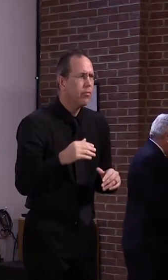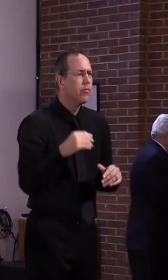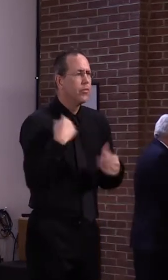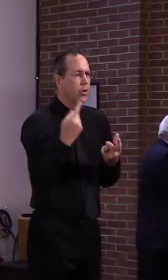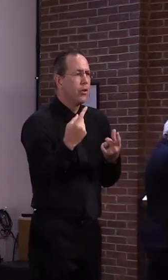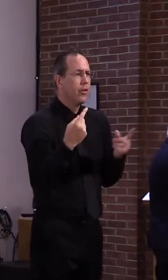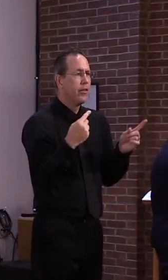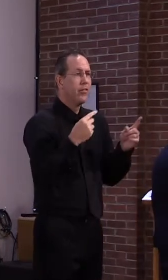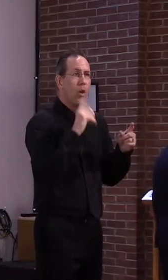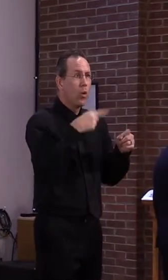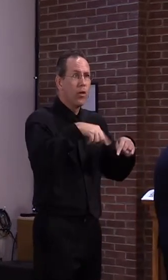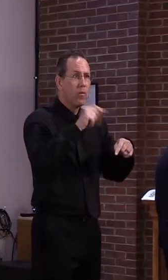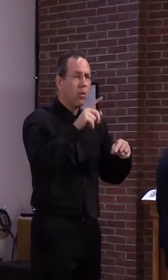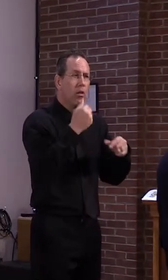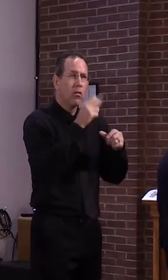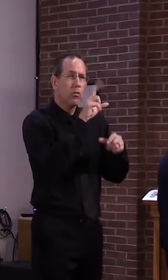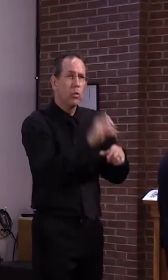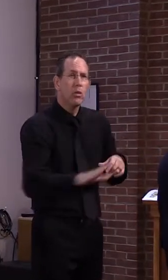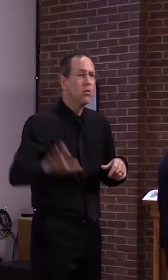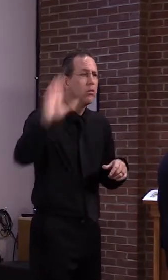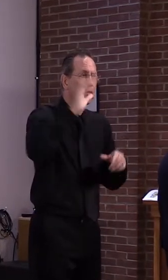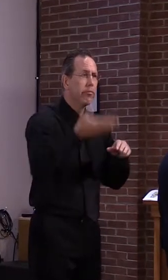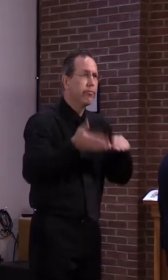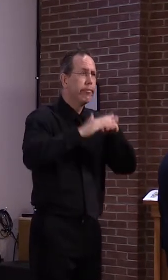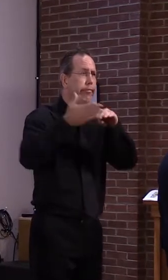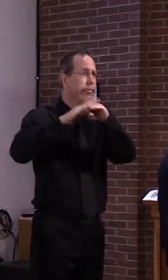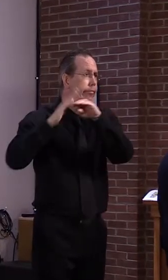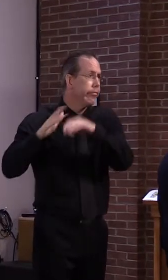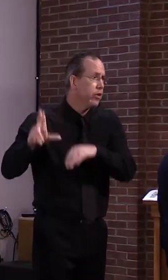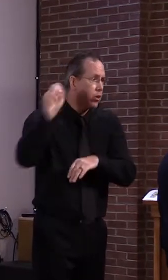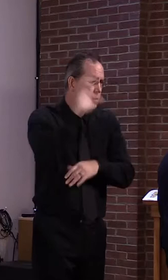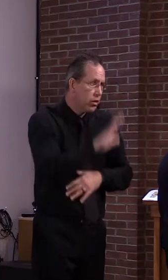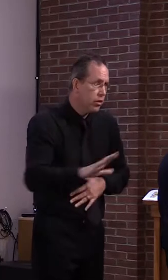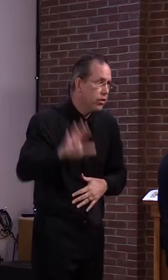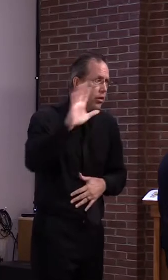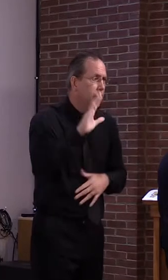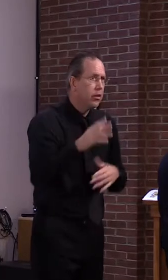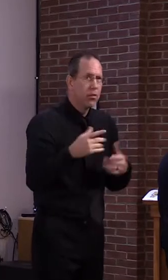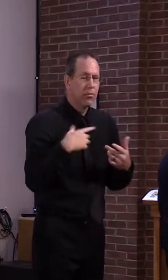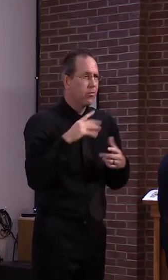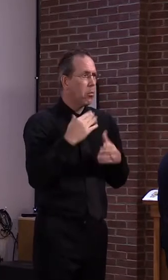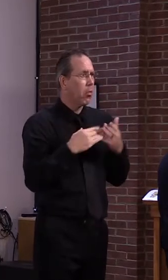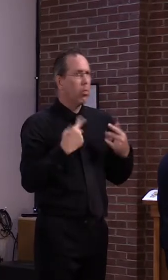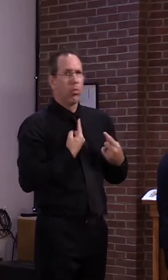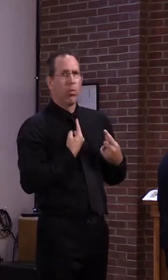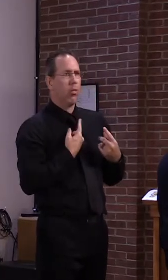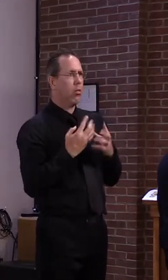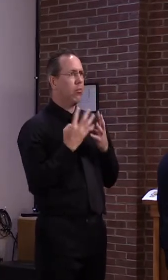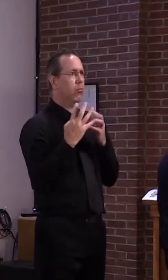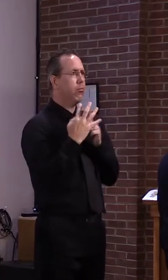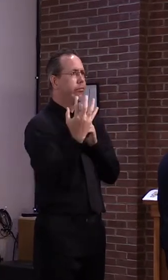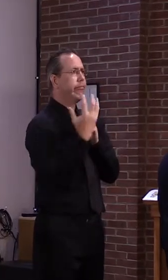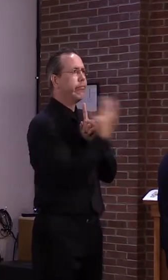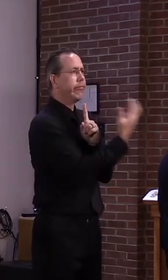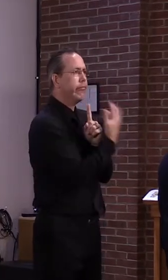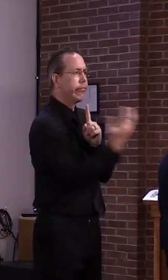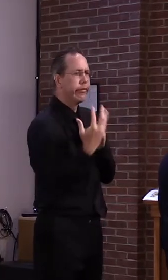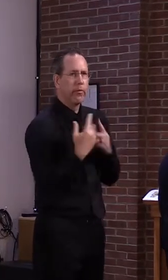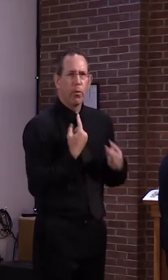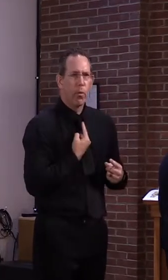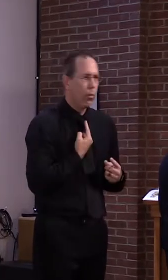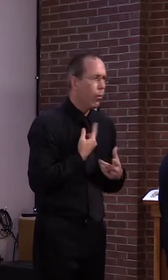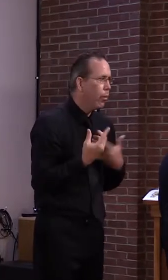what goes on in terms of being at home and being more isolated, not having people